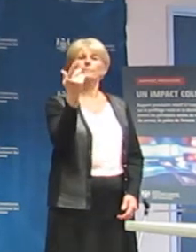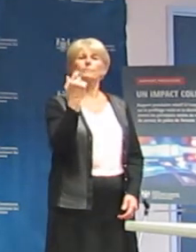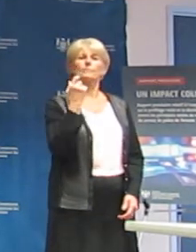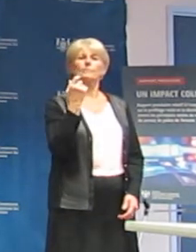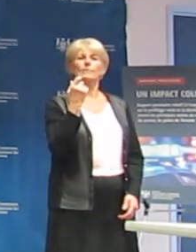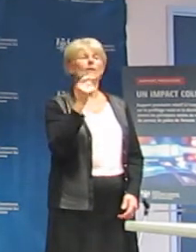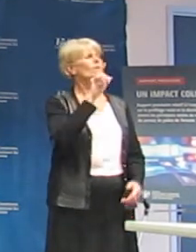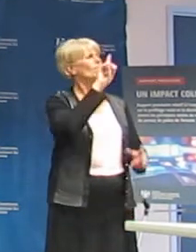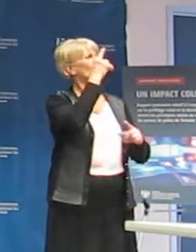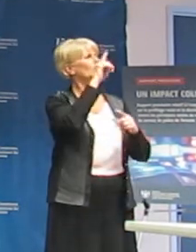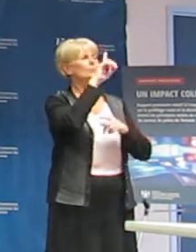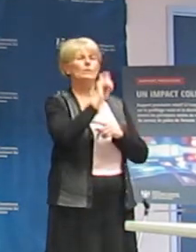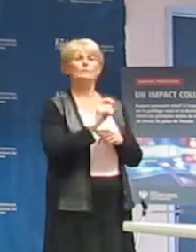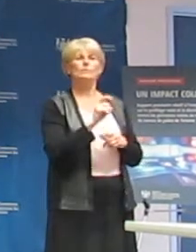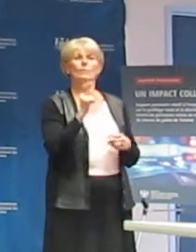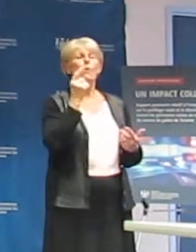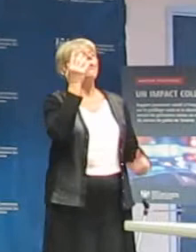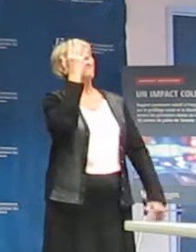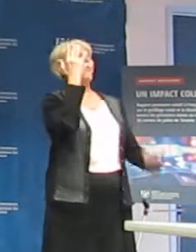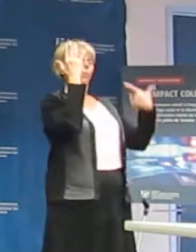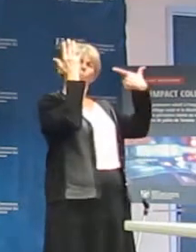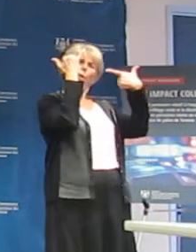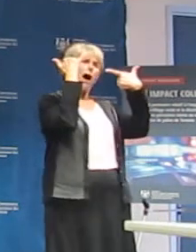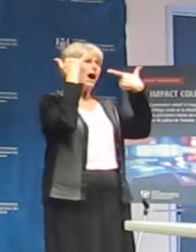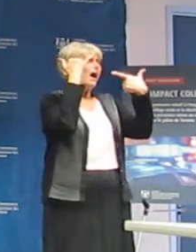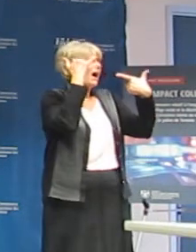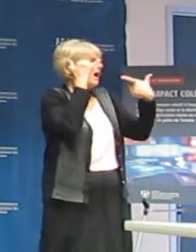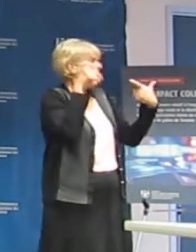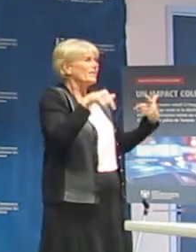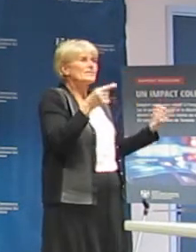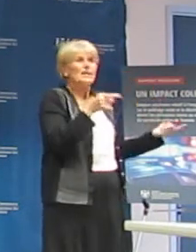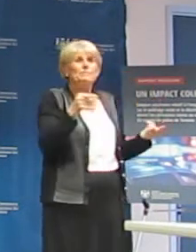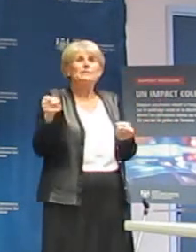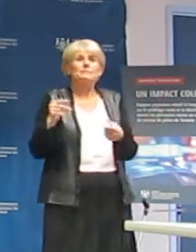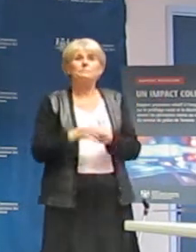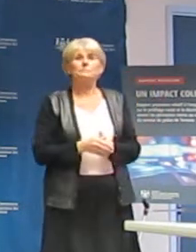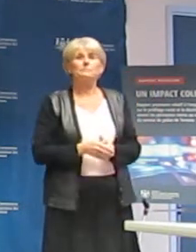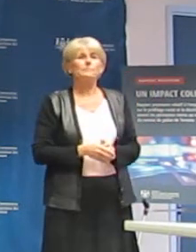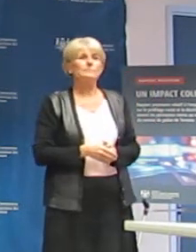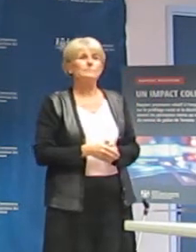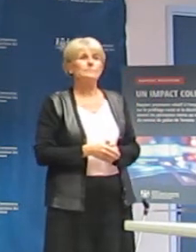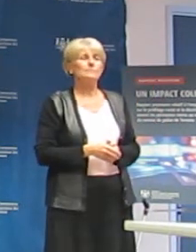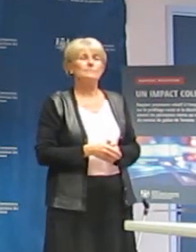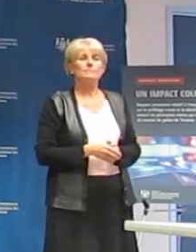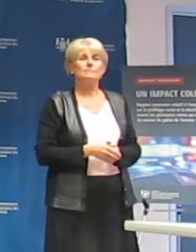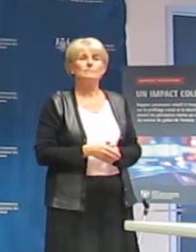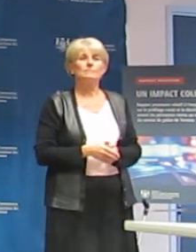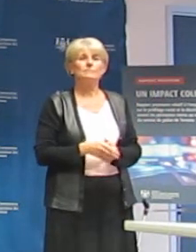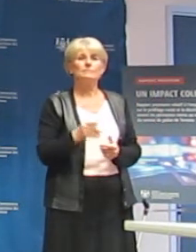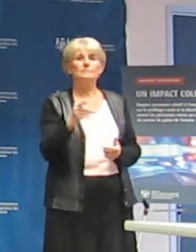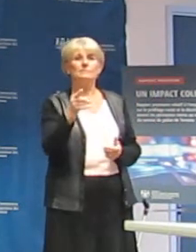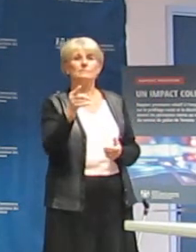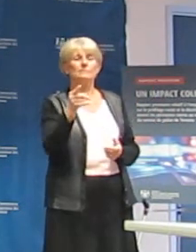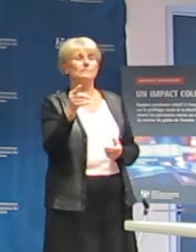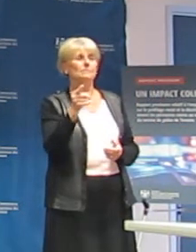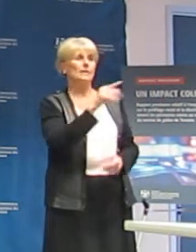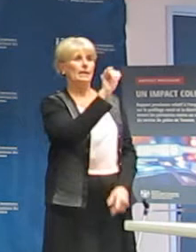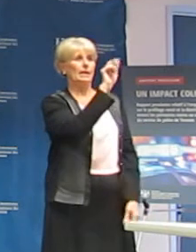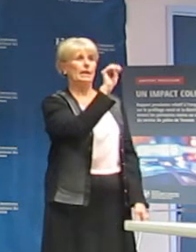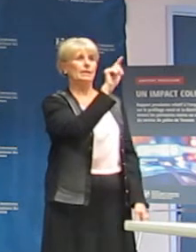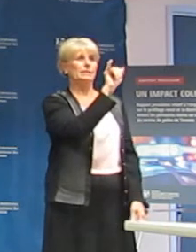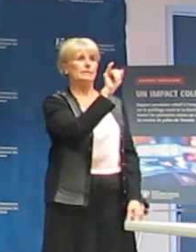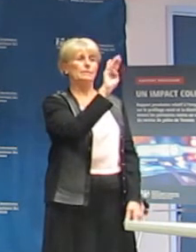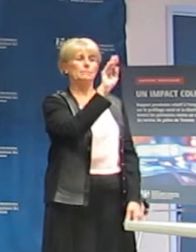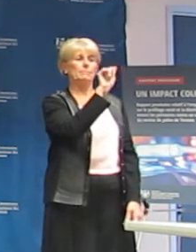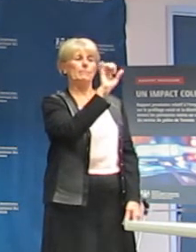the first question, why is this happening? And the answer is in the title of the thing, Anti-Black